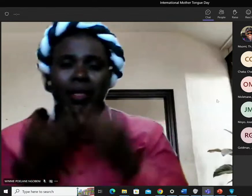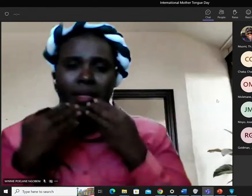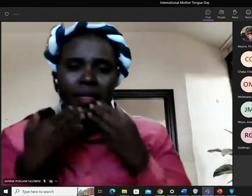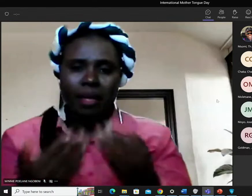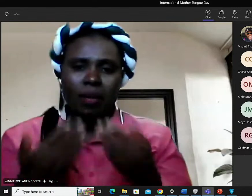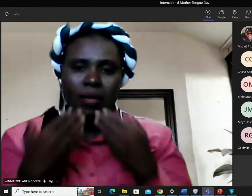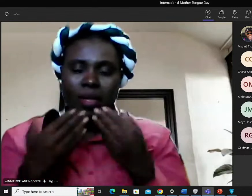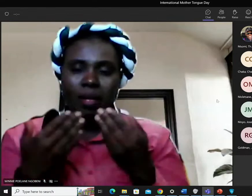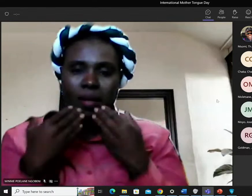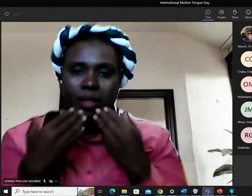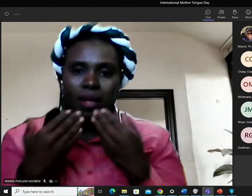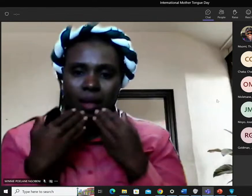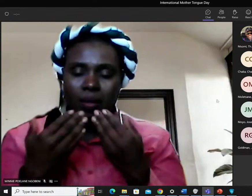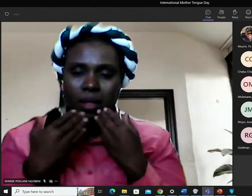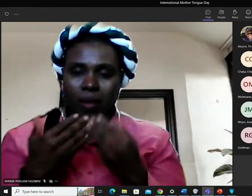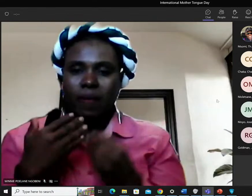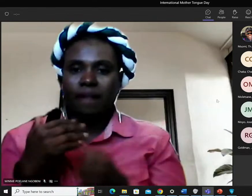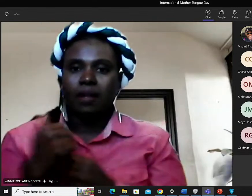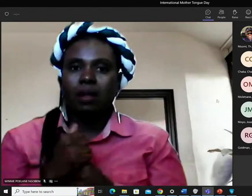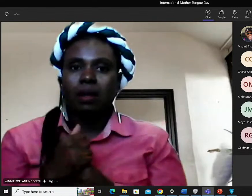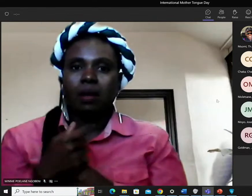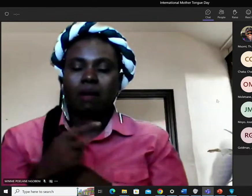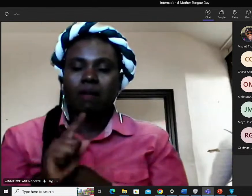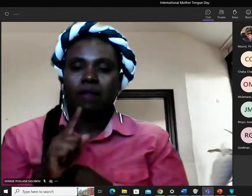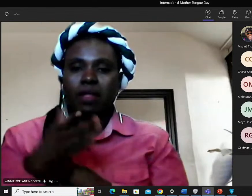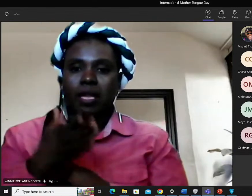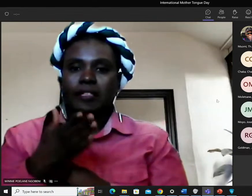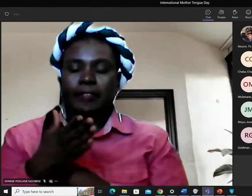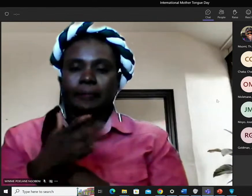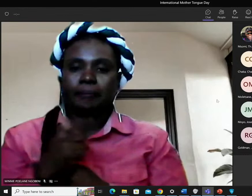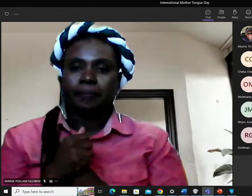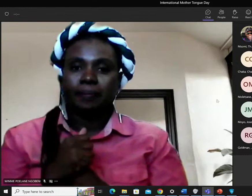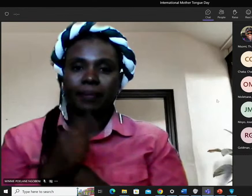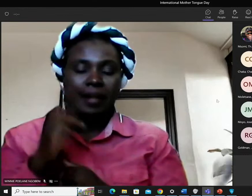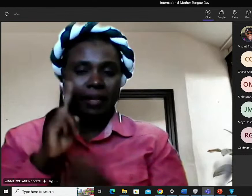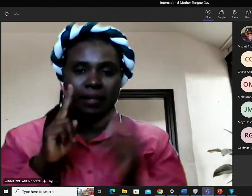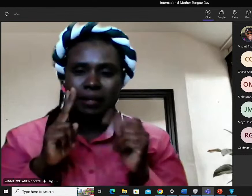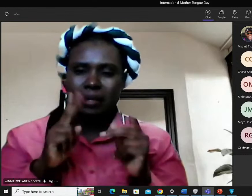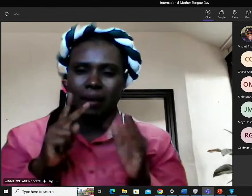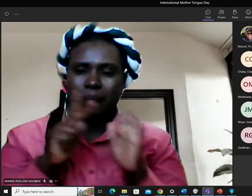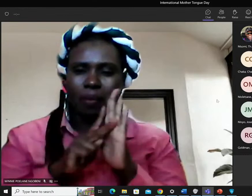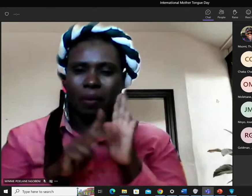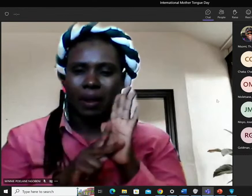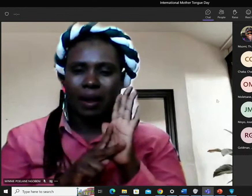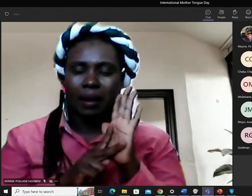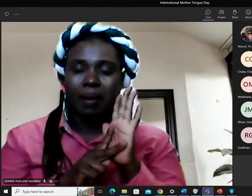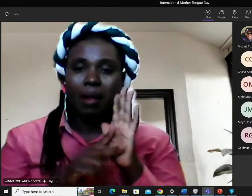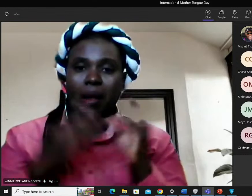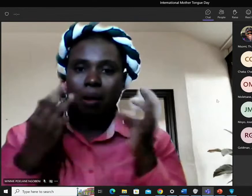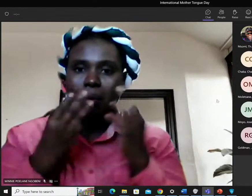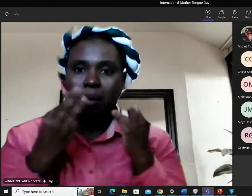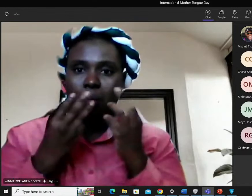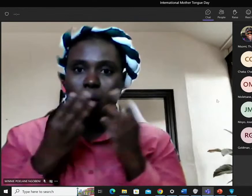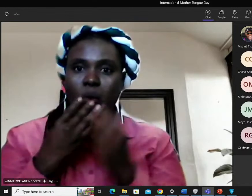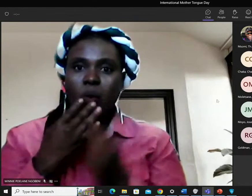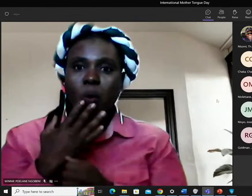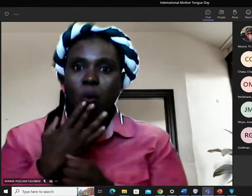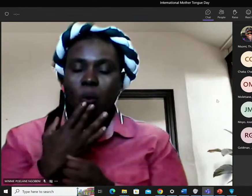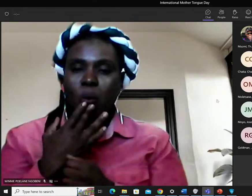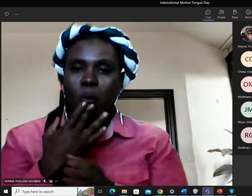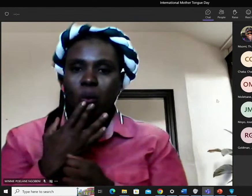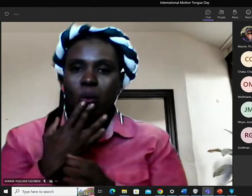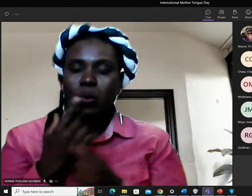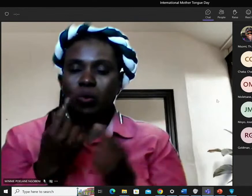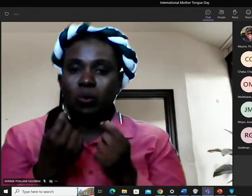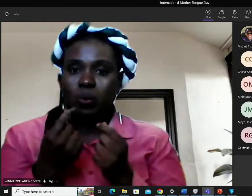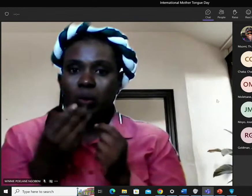much for that. And I see that the program, the people who did this